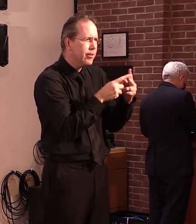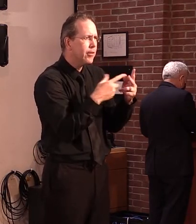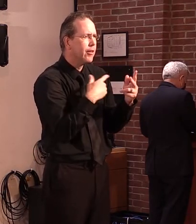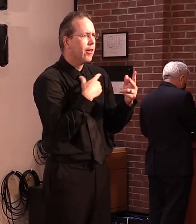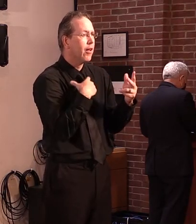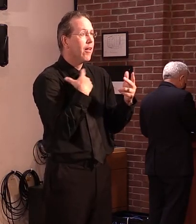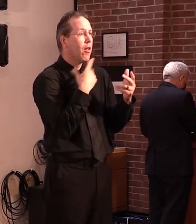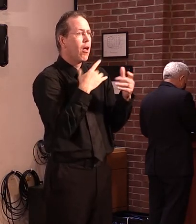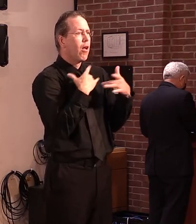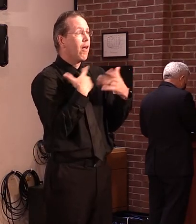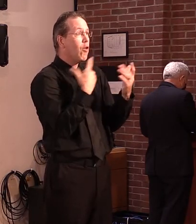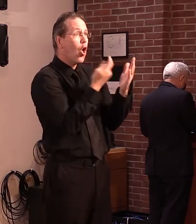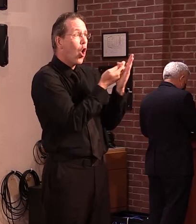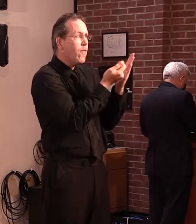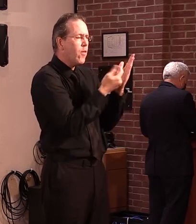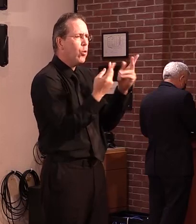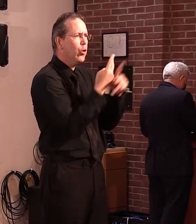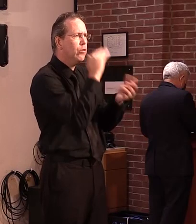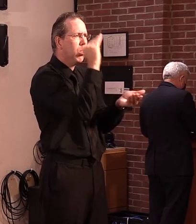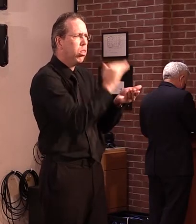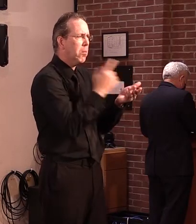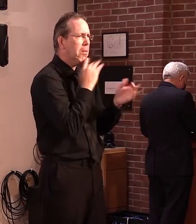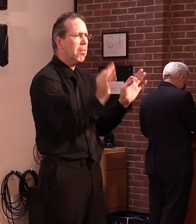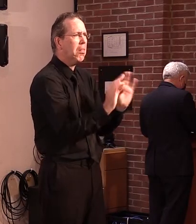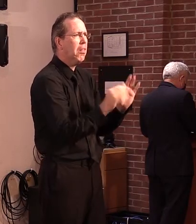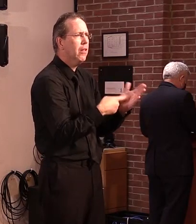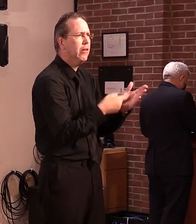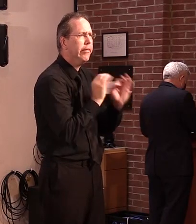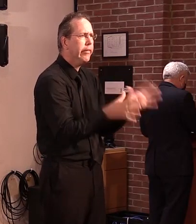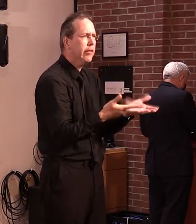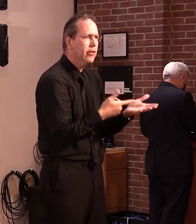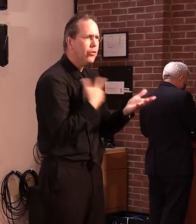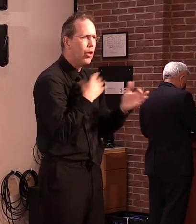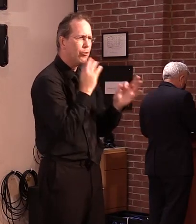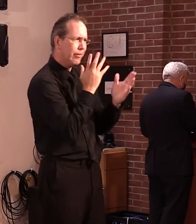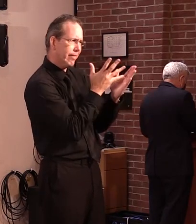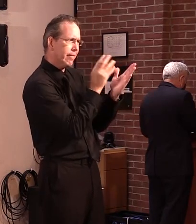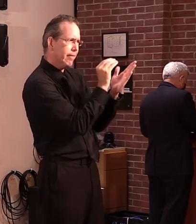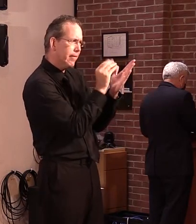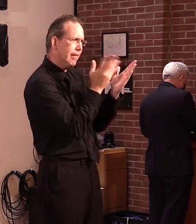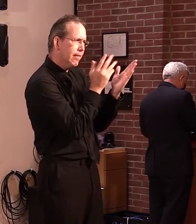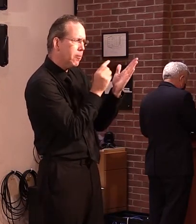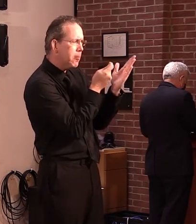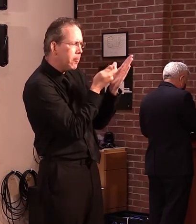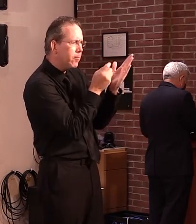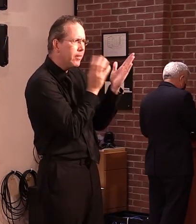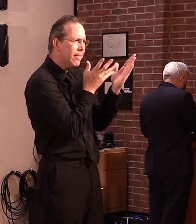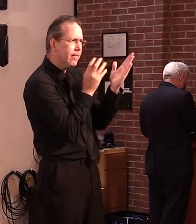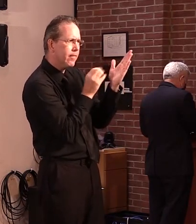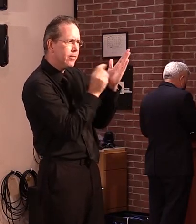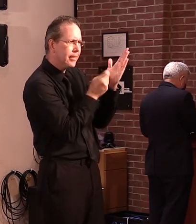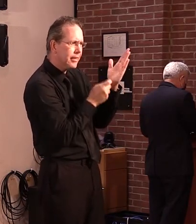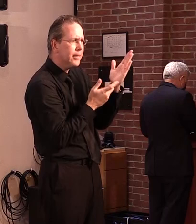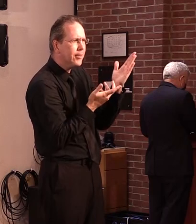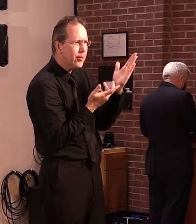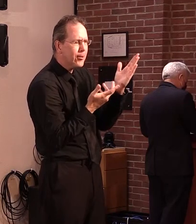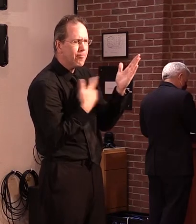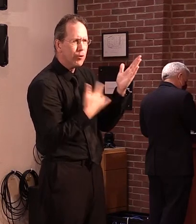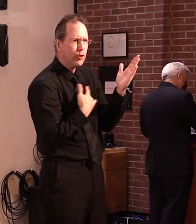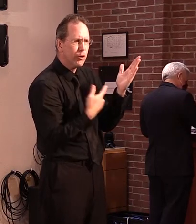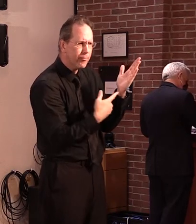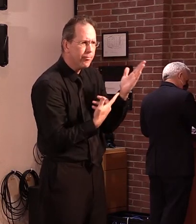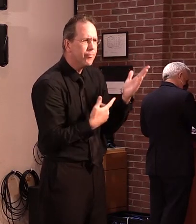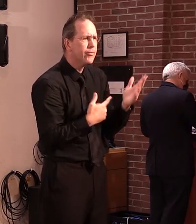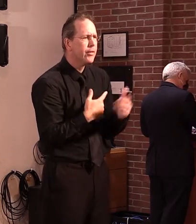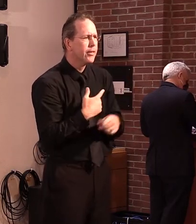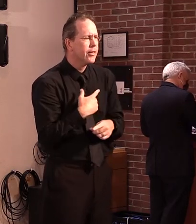So, Secretary Moore, could you just really quickly outline what are some of the things you would need to see in that bill to have it meet the goal that you were